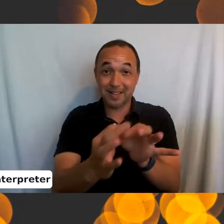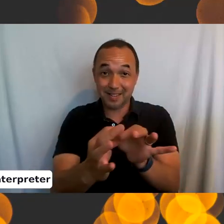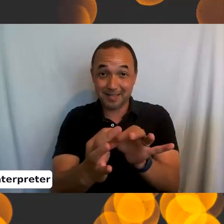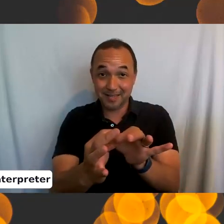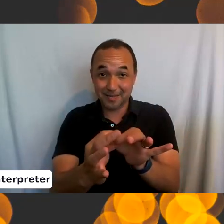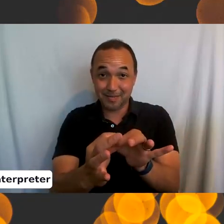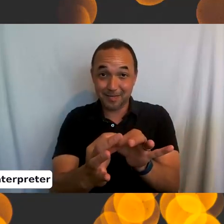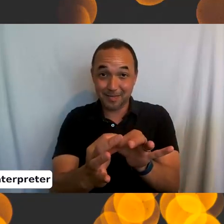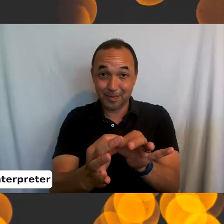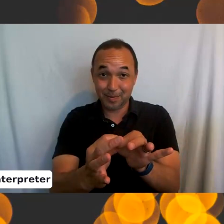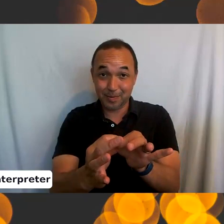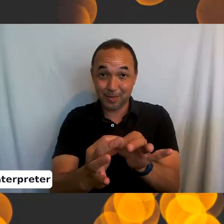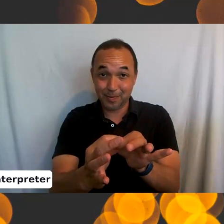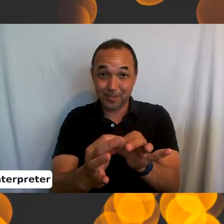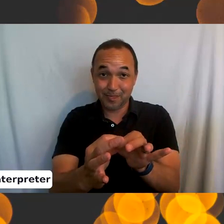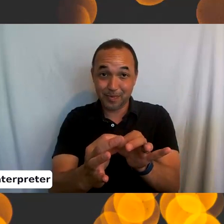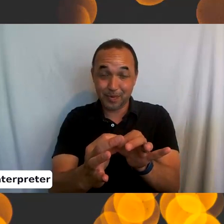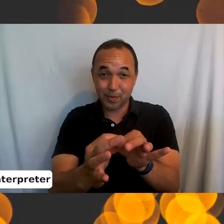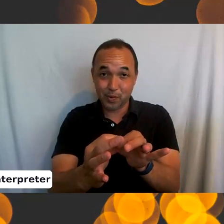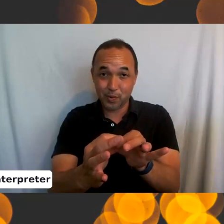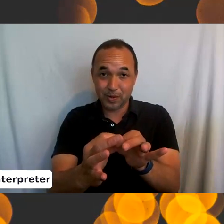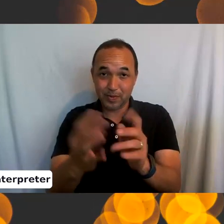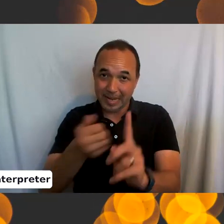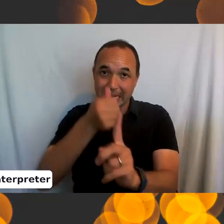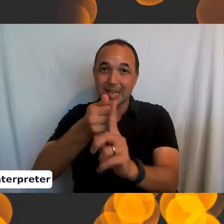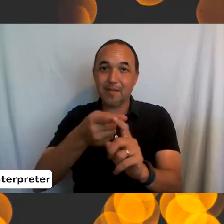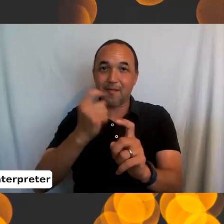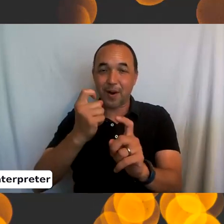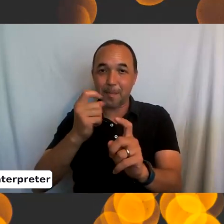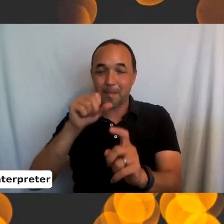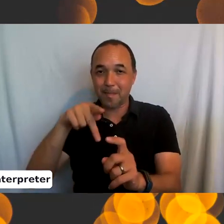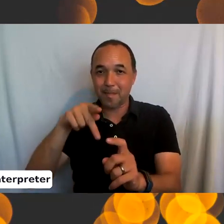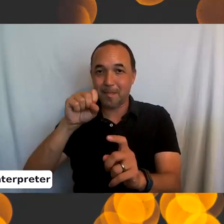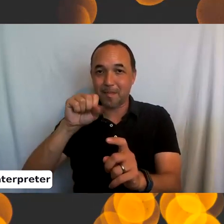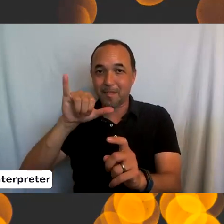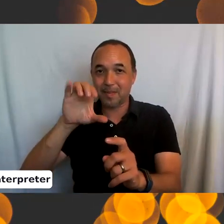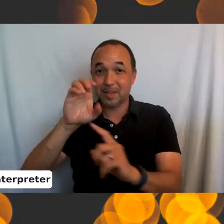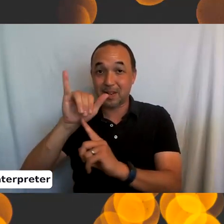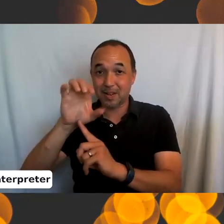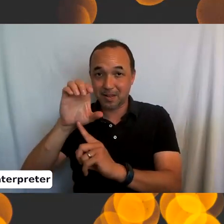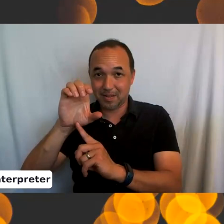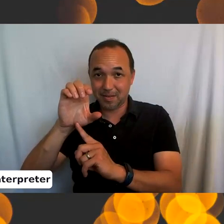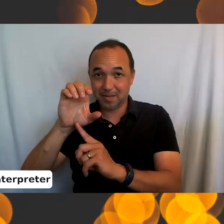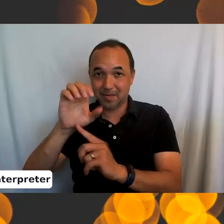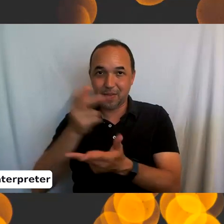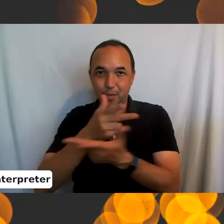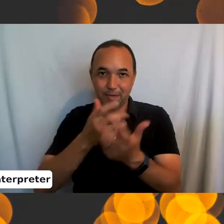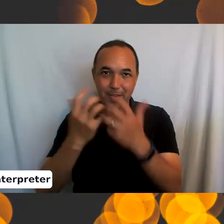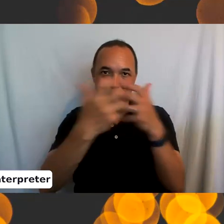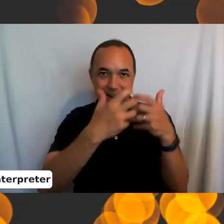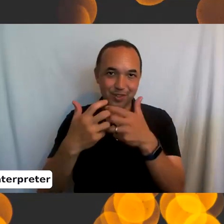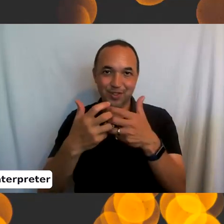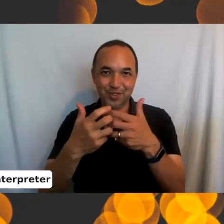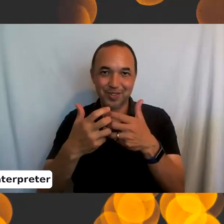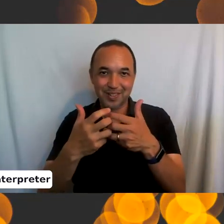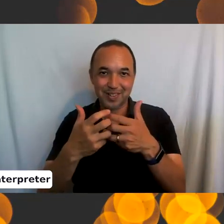a hit from the psychic. Like all three things match. Like I call it like the trifecta. And I love it when that happens.